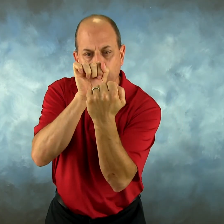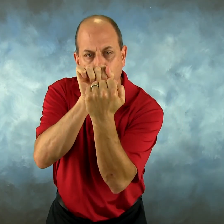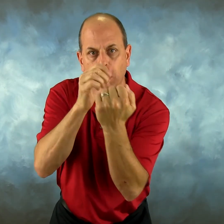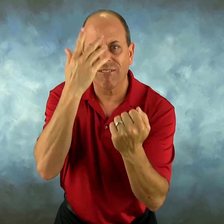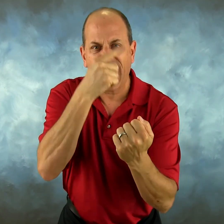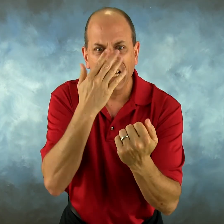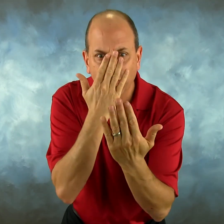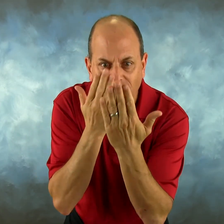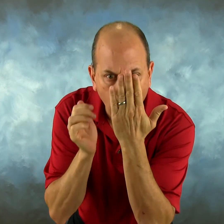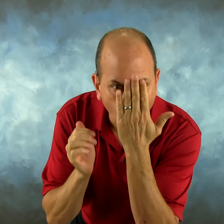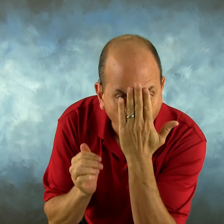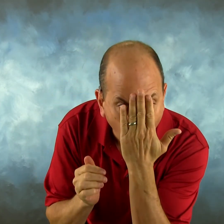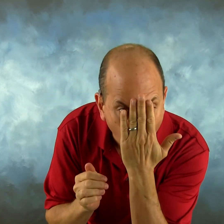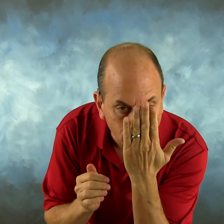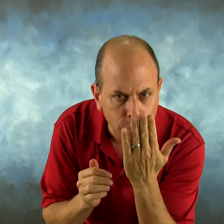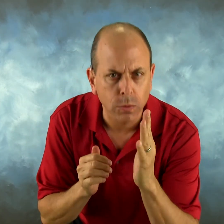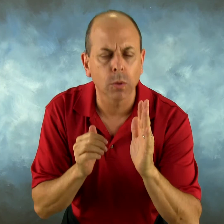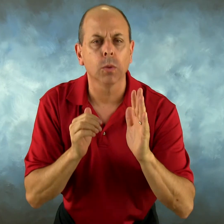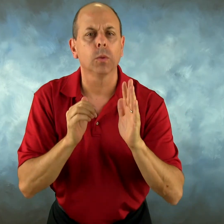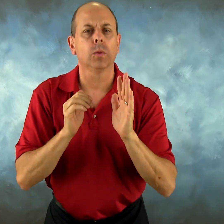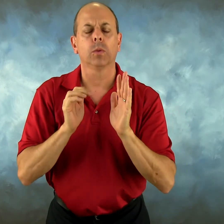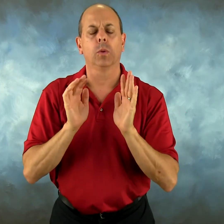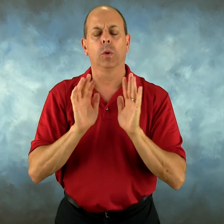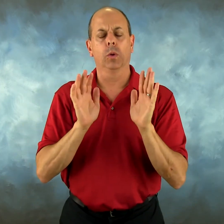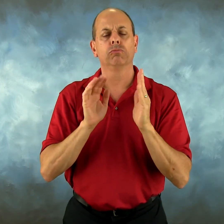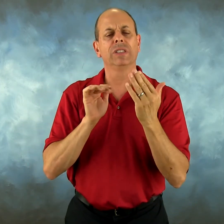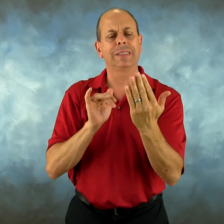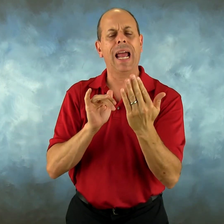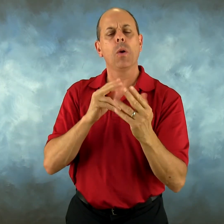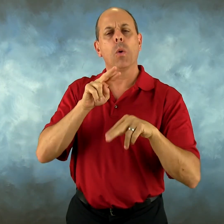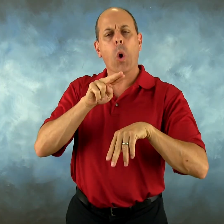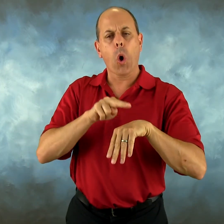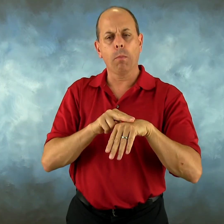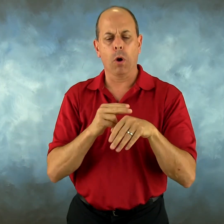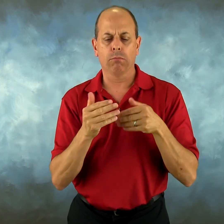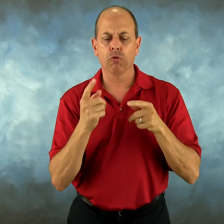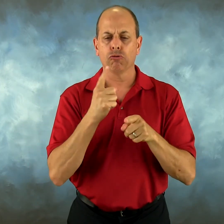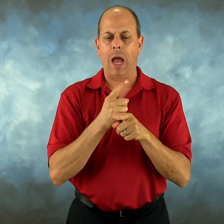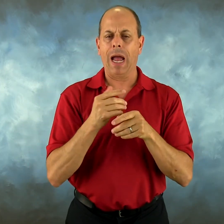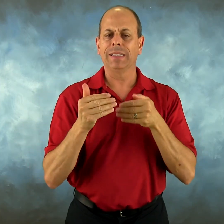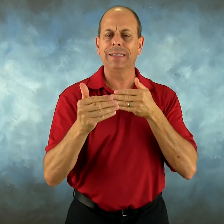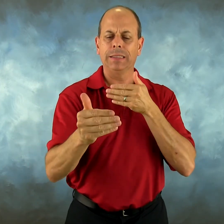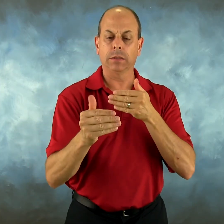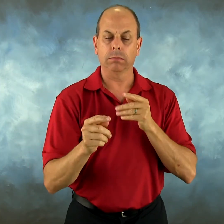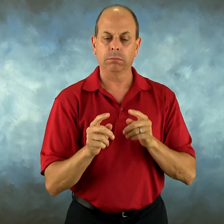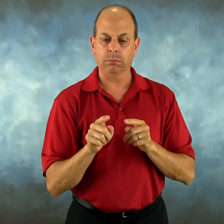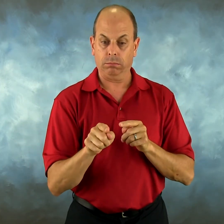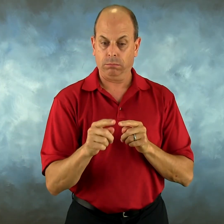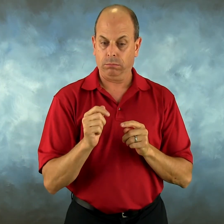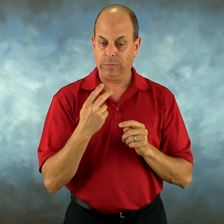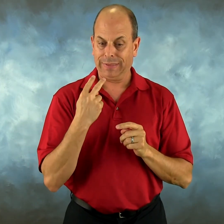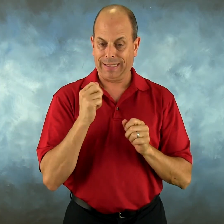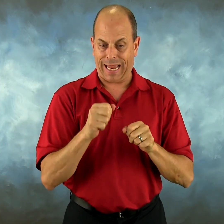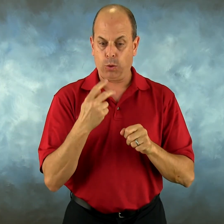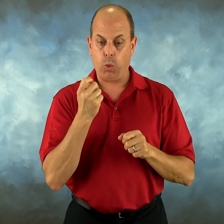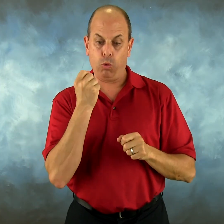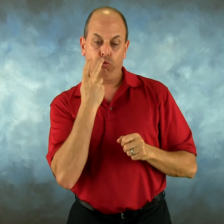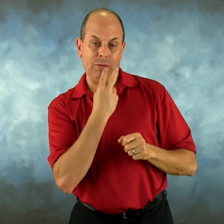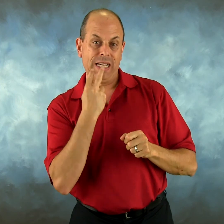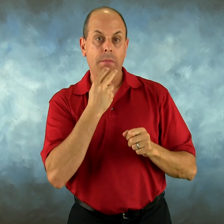When you talk with the patient with hearing loss, don't think you have to get right up in their face. You don't need to get there. You just need to stand back